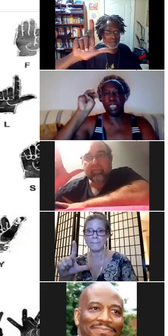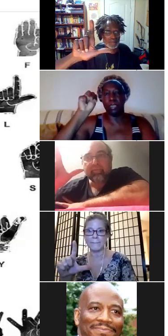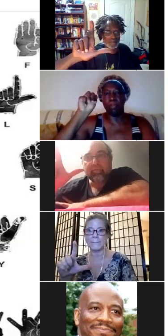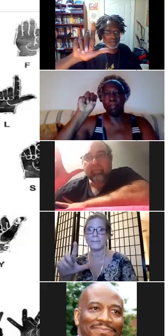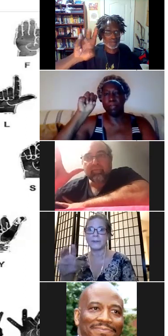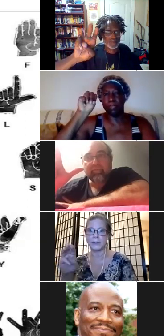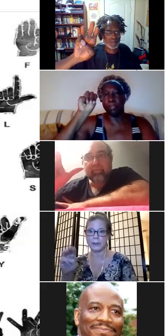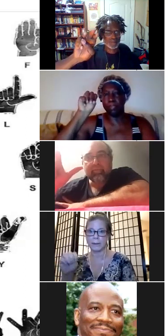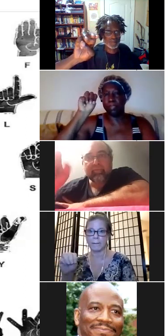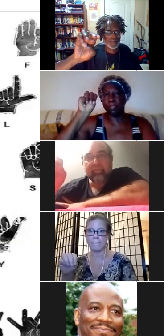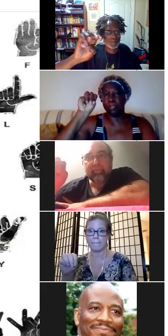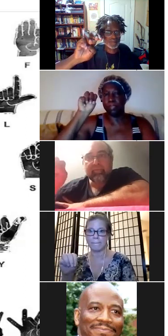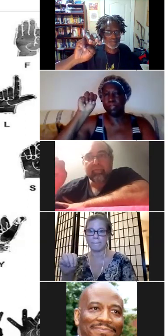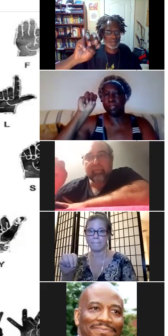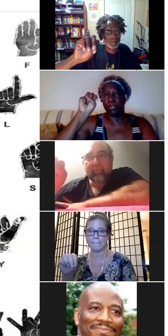M,